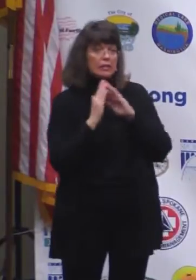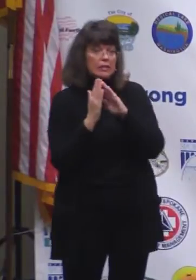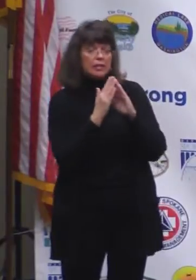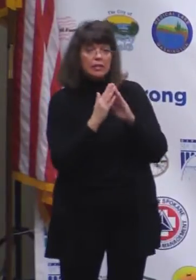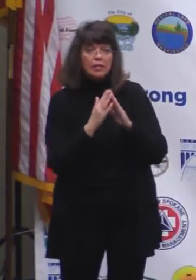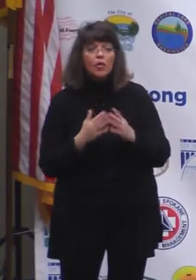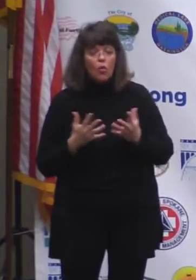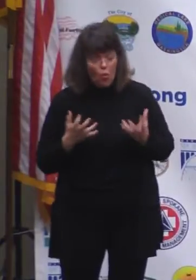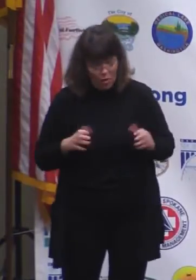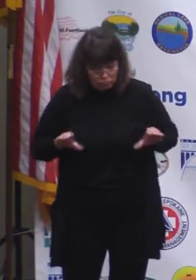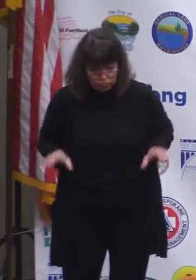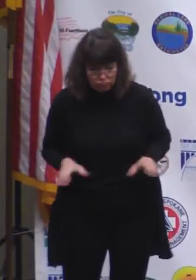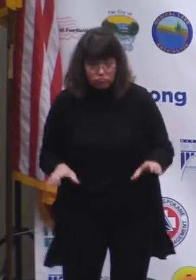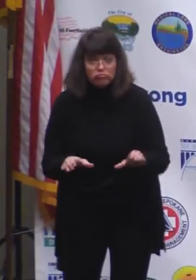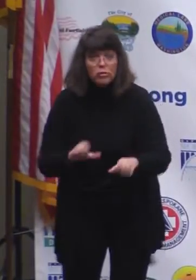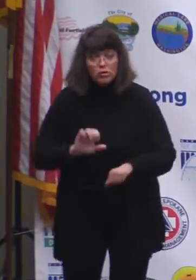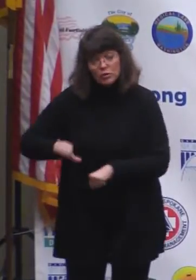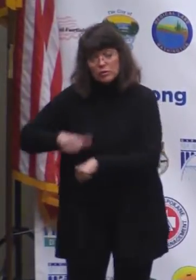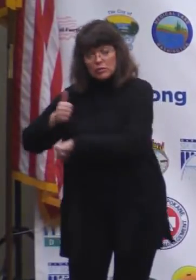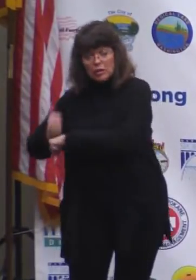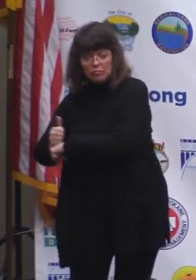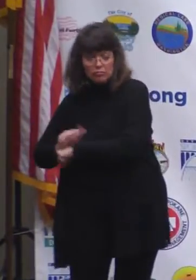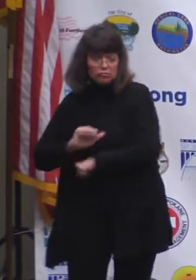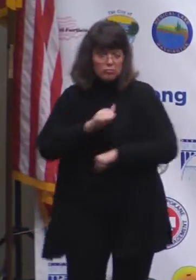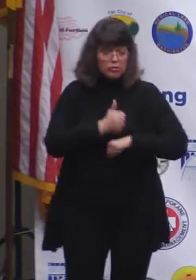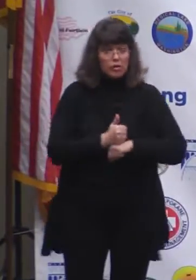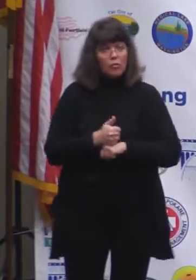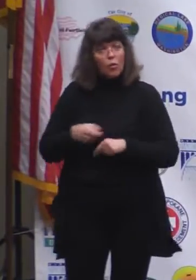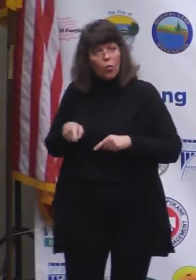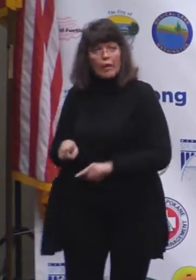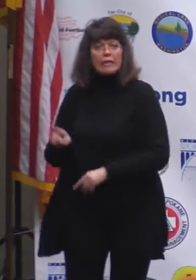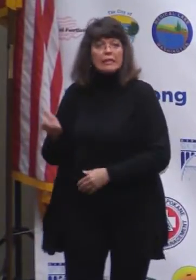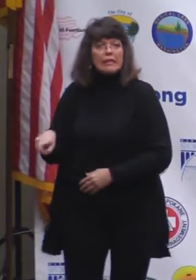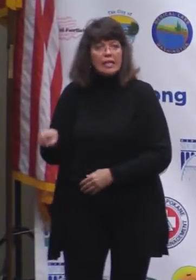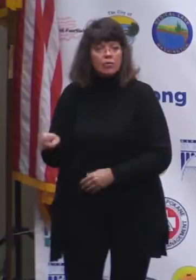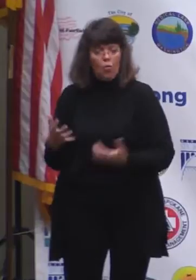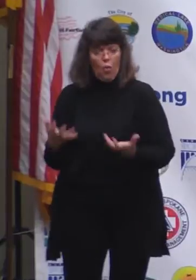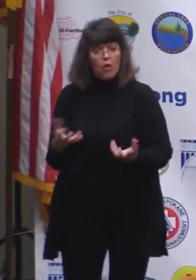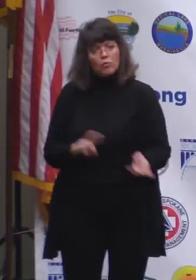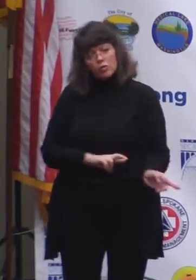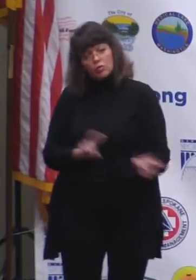we have those facilities in place when we need them.